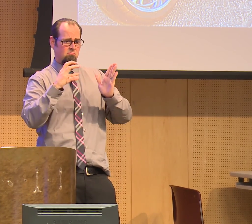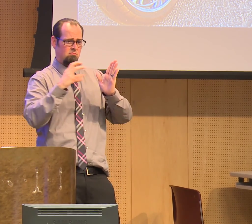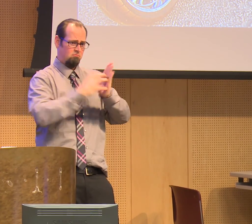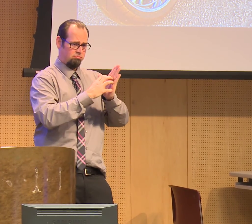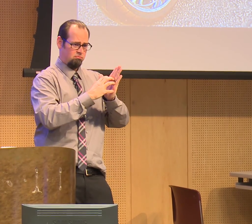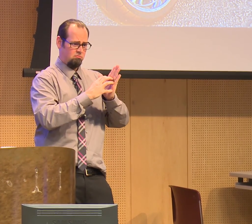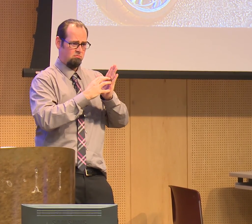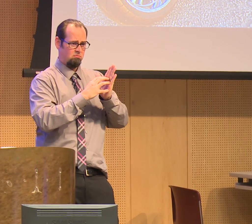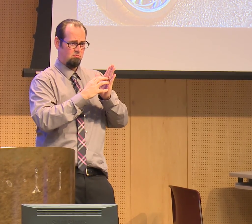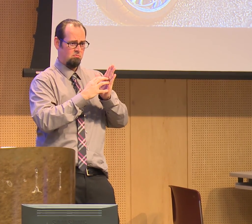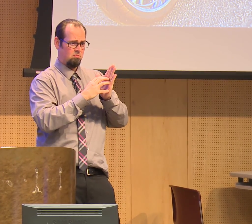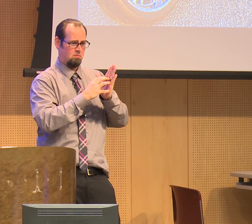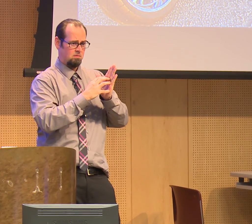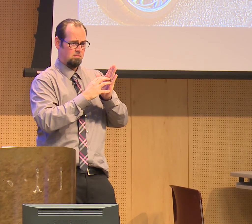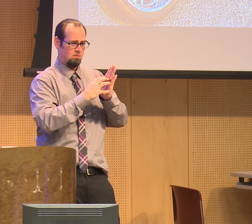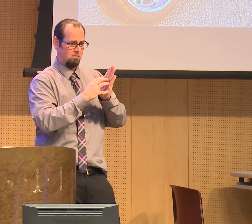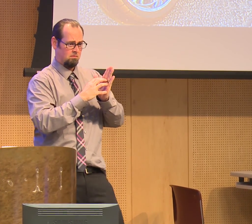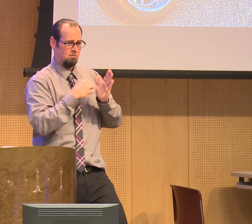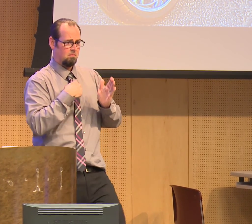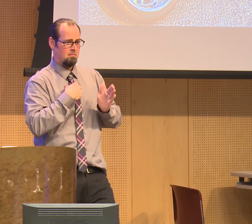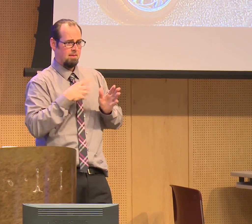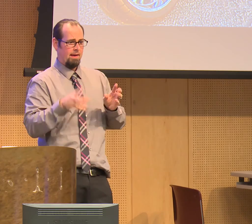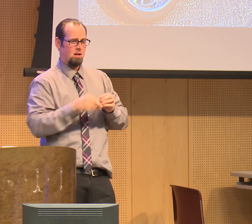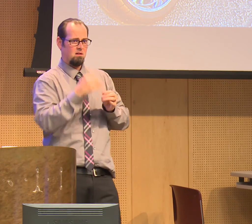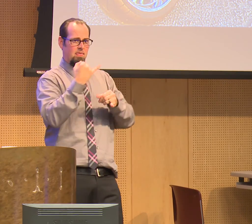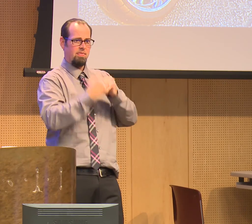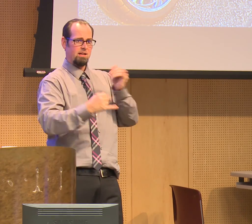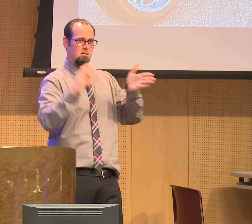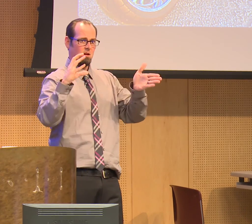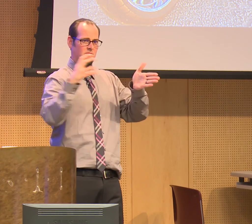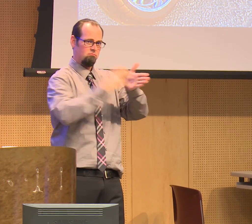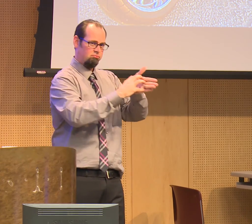It was just one last component that needed to be added to it.